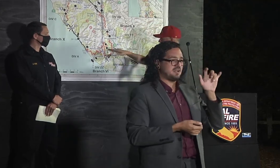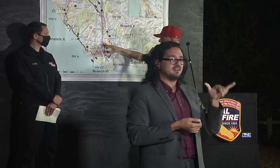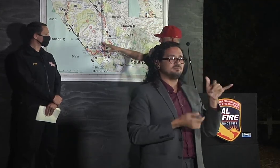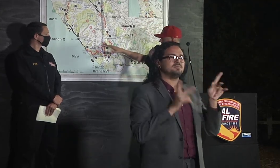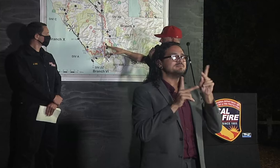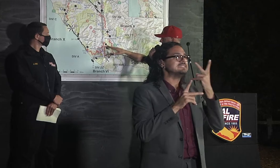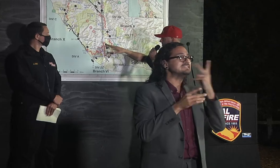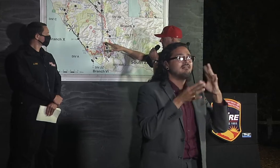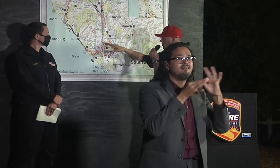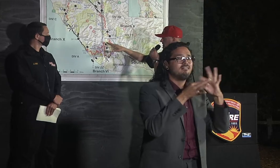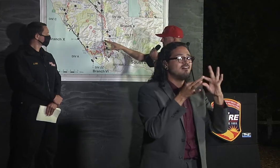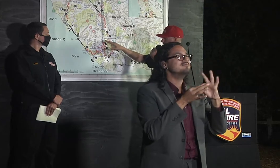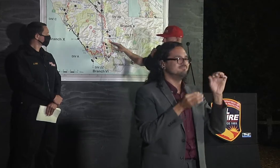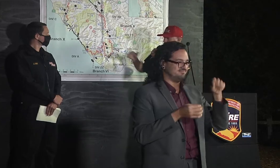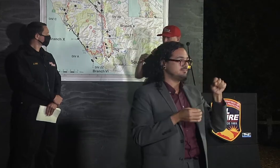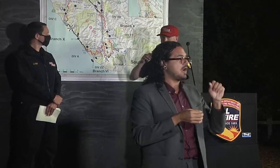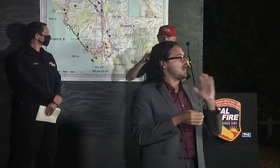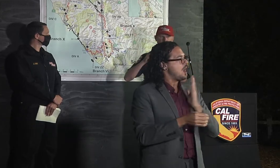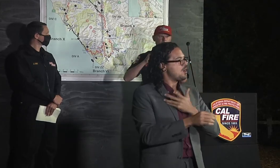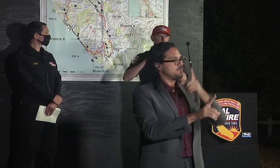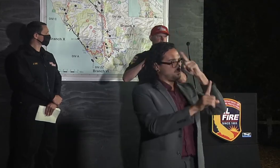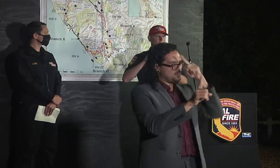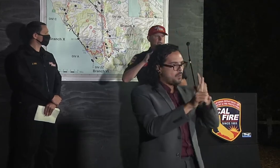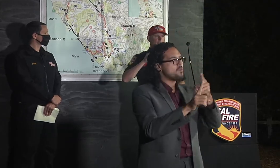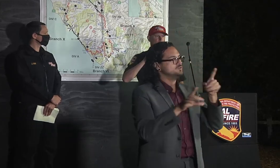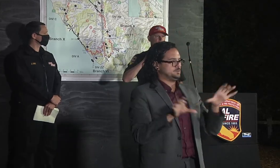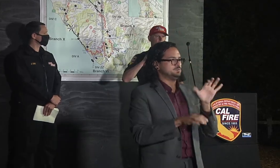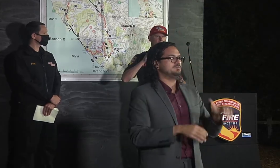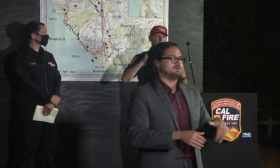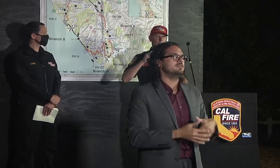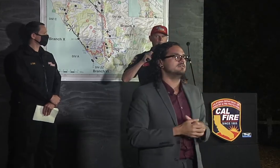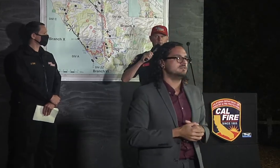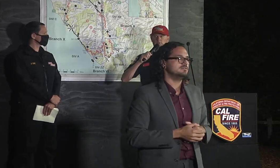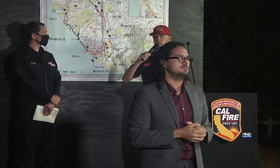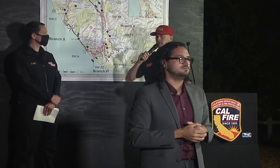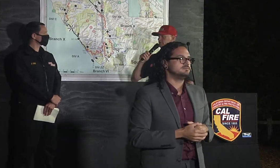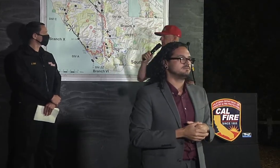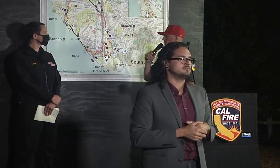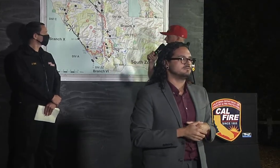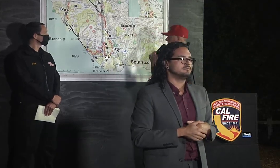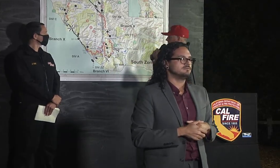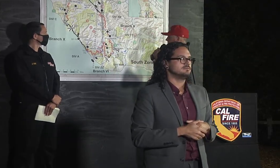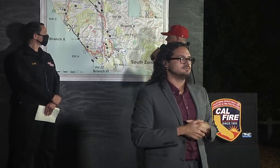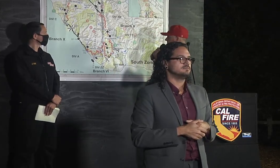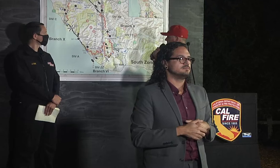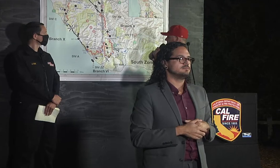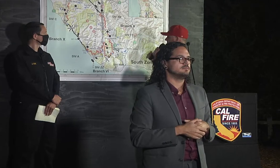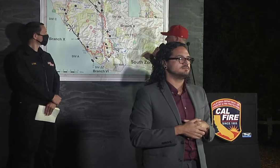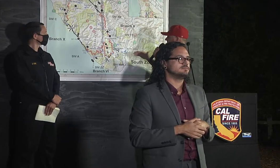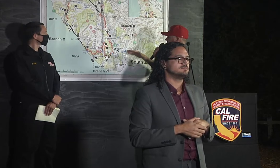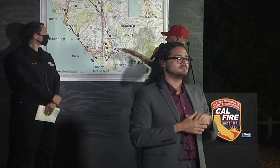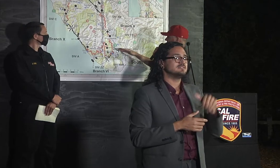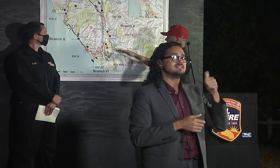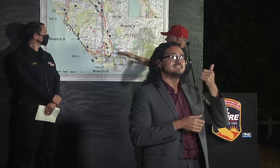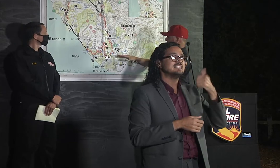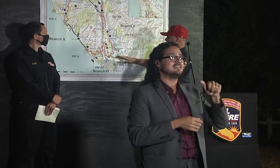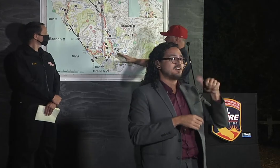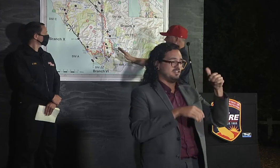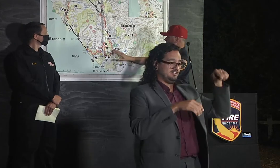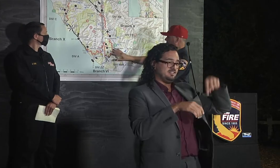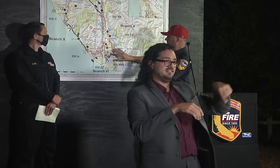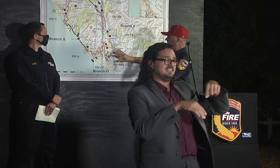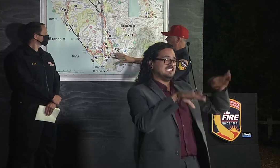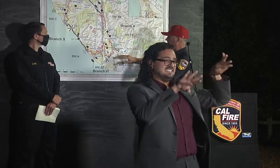And then also, like I mentioned before, some of the deeper drainages, that's where the smoke they're seeing is predominantly coming from that community.